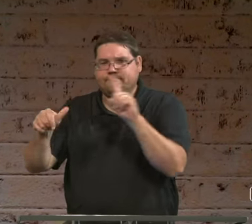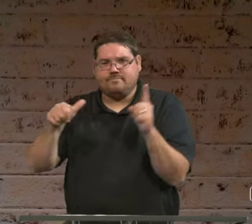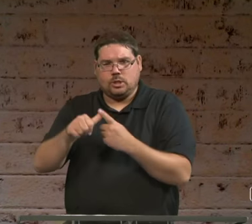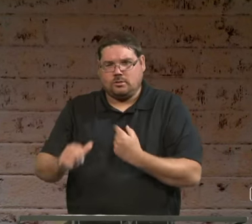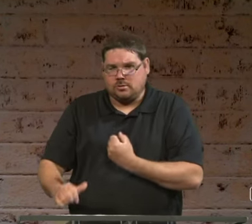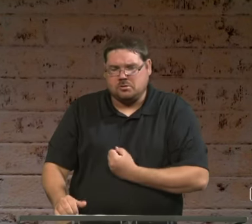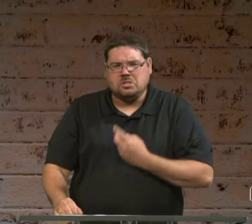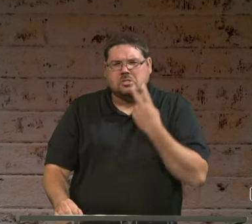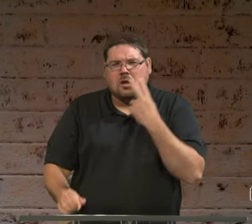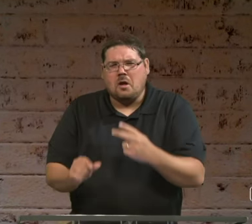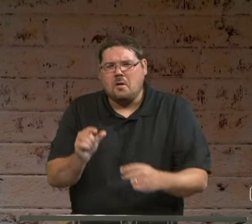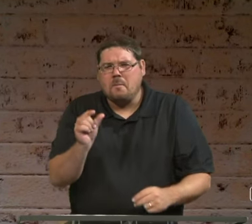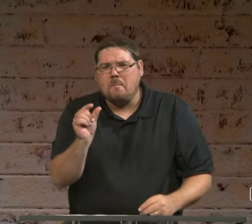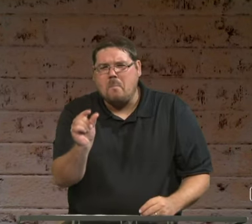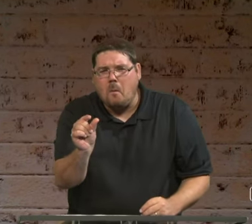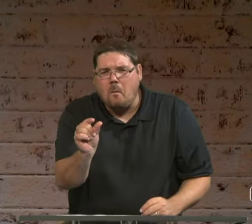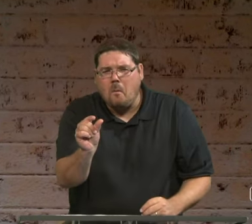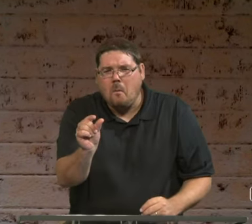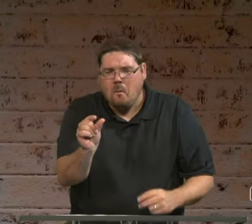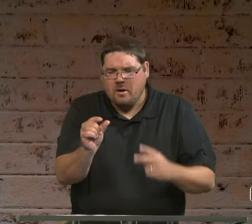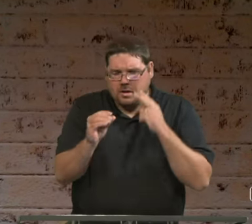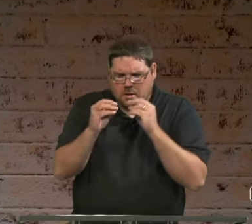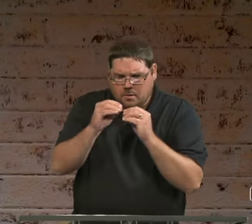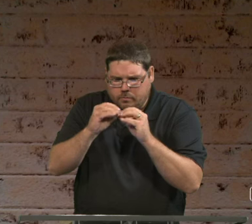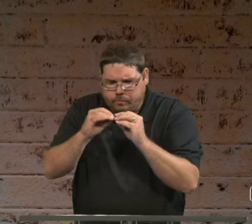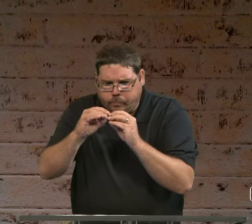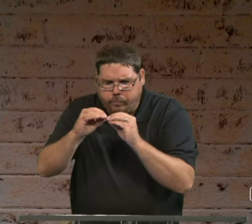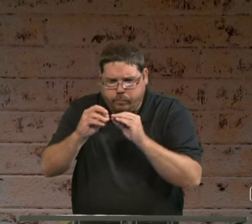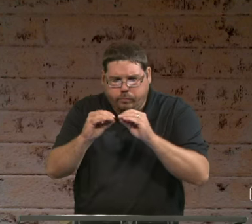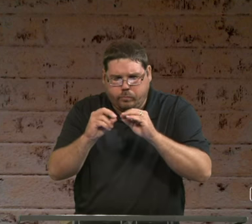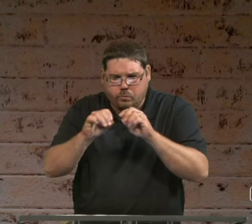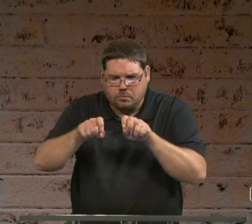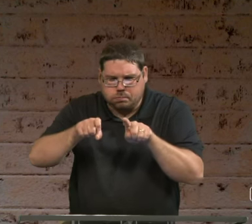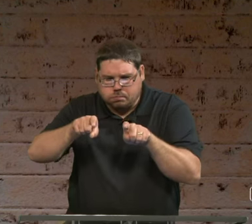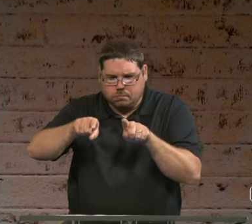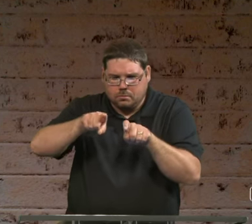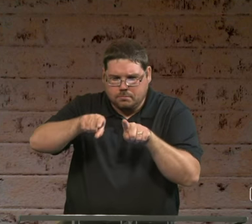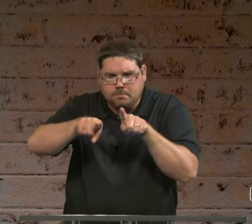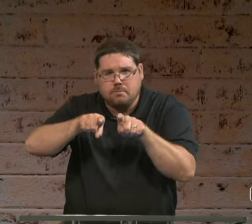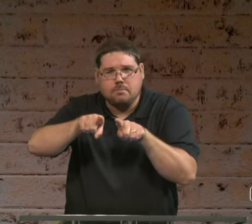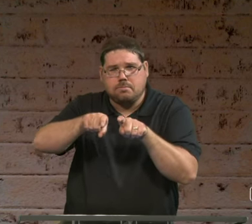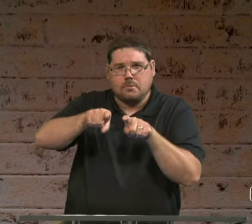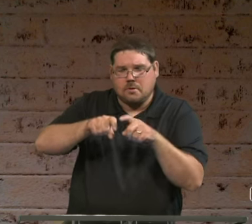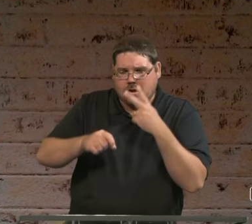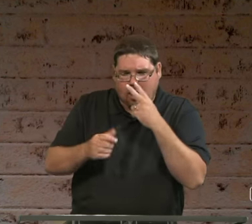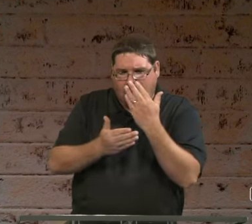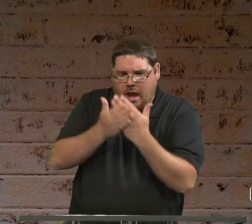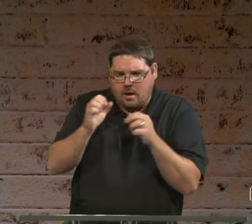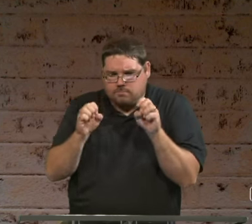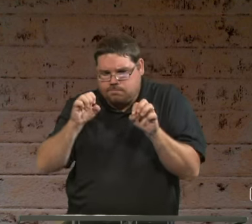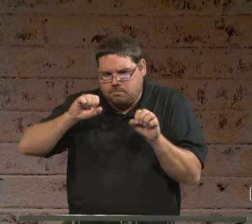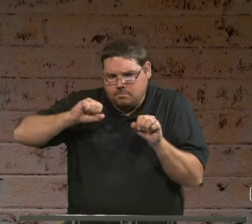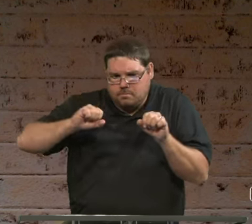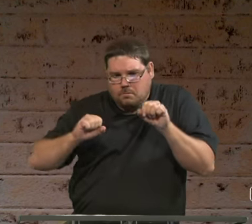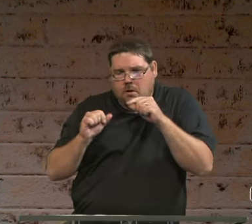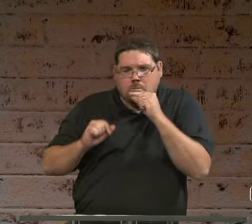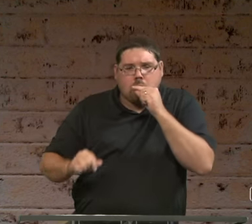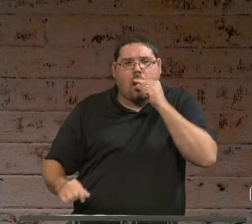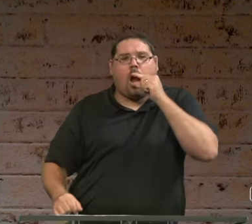was in my wife's womb, before she was born, we had an ultrasound and we saw her moving on that screen, her legs